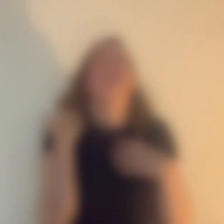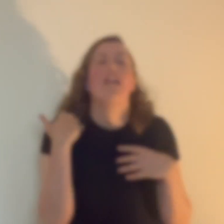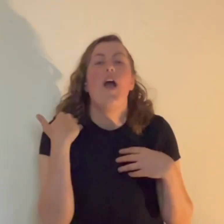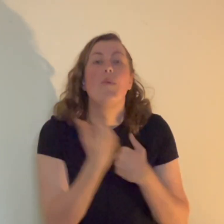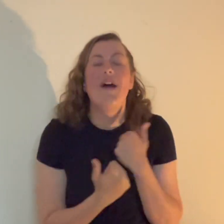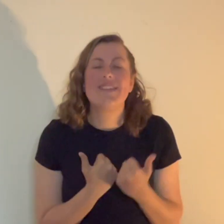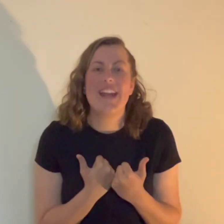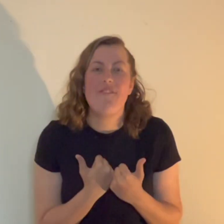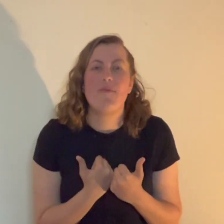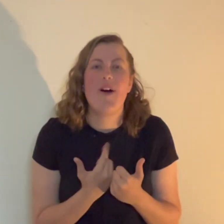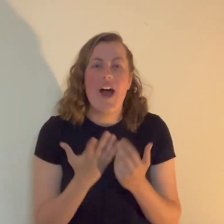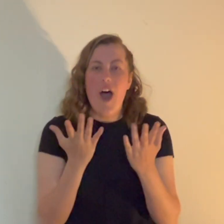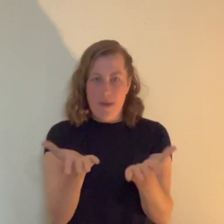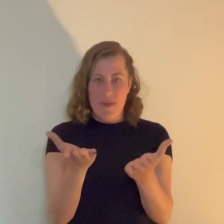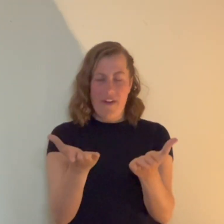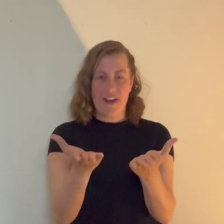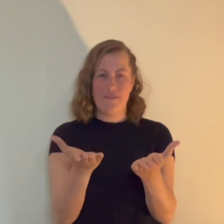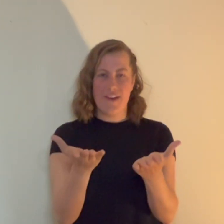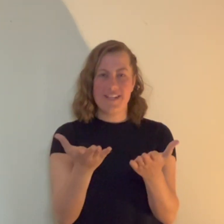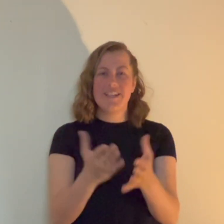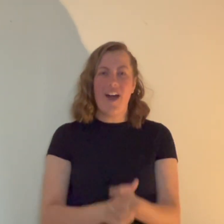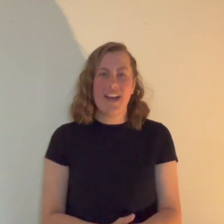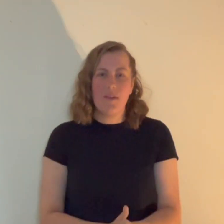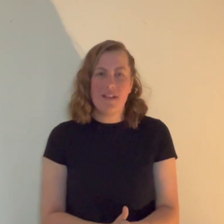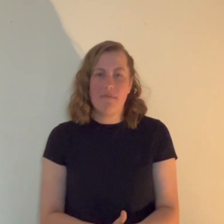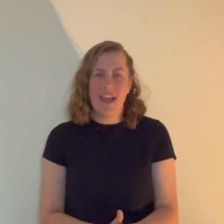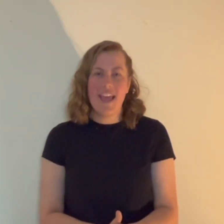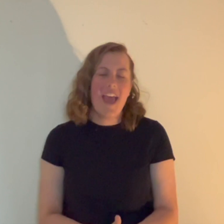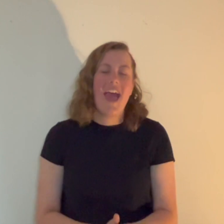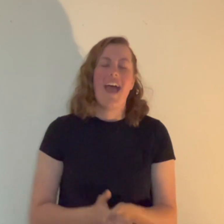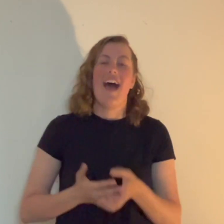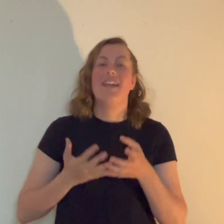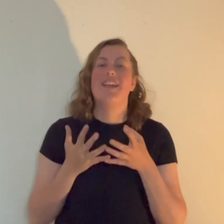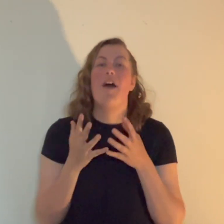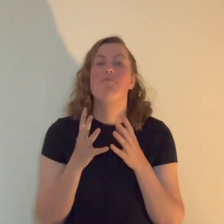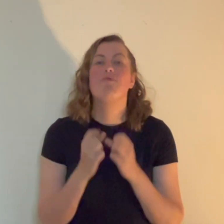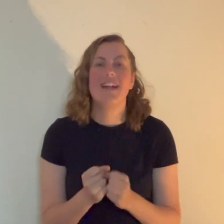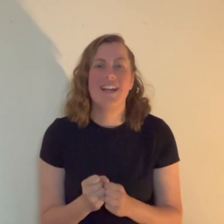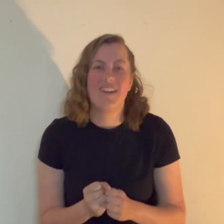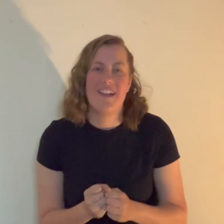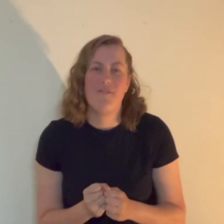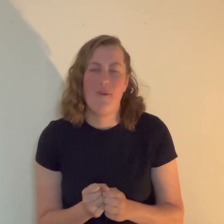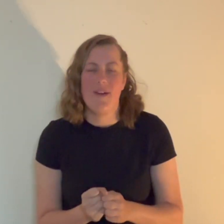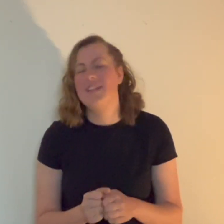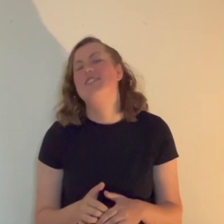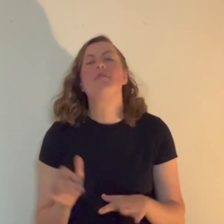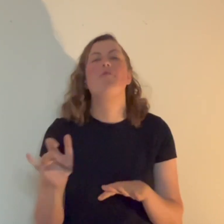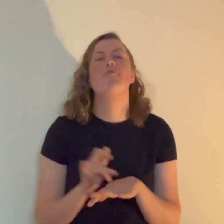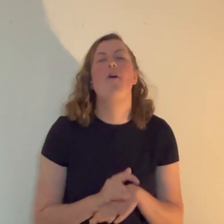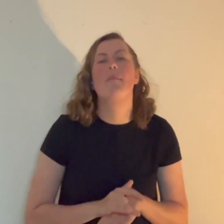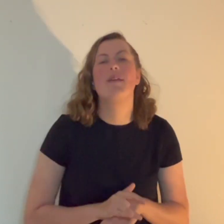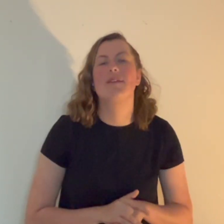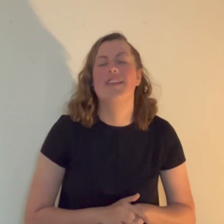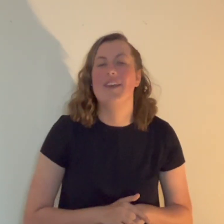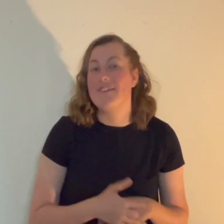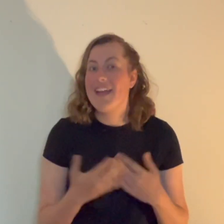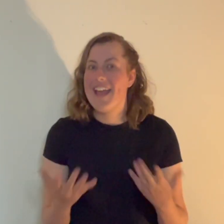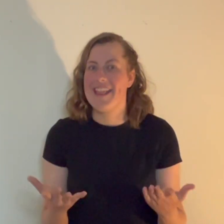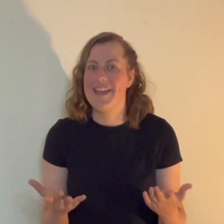Well done, everyone. I hope you had fun signing with me And I'm really looking forward to performing with you In the